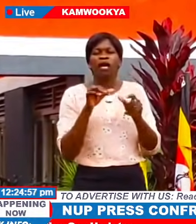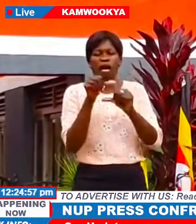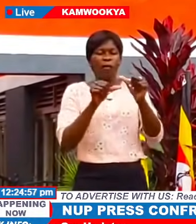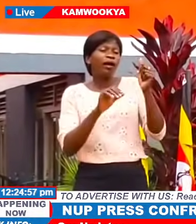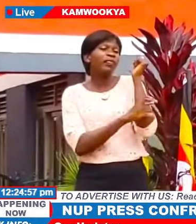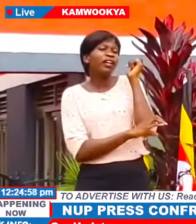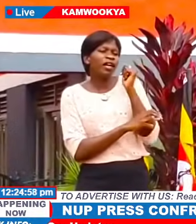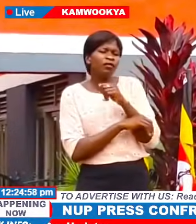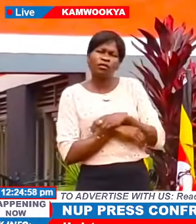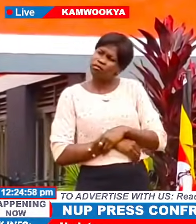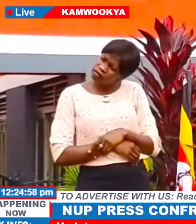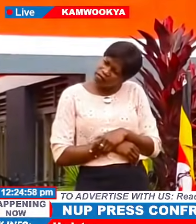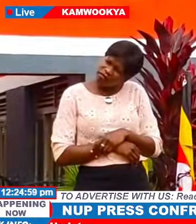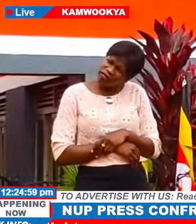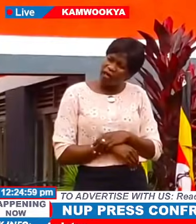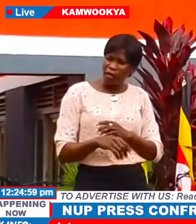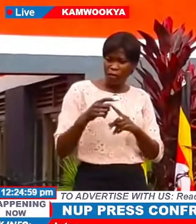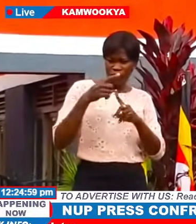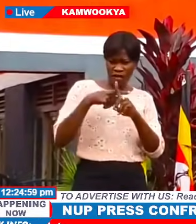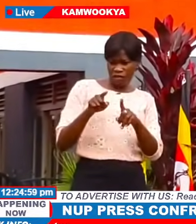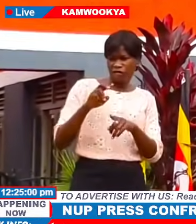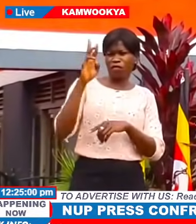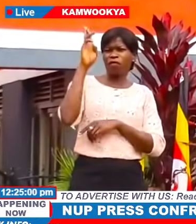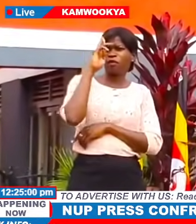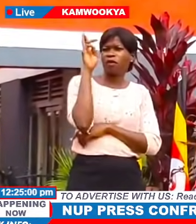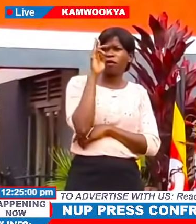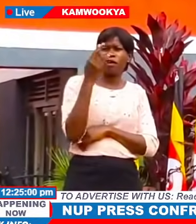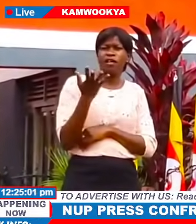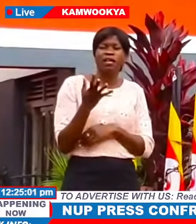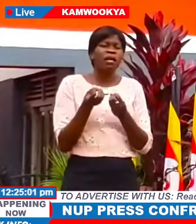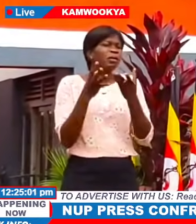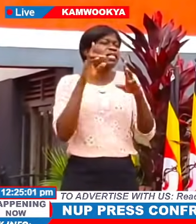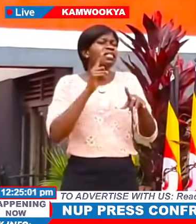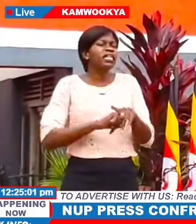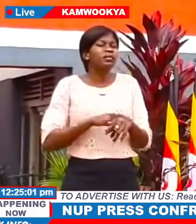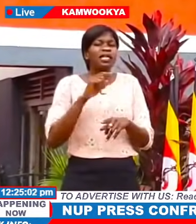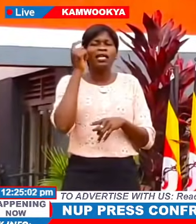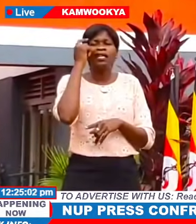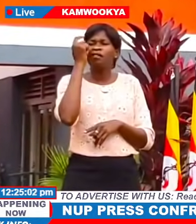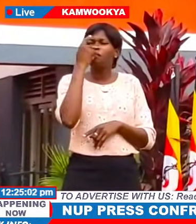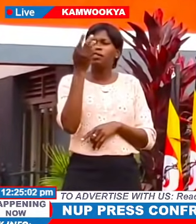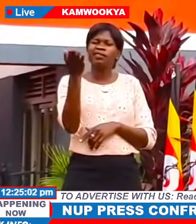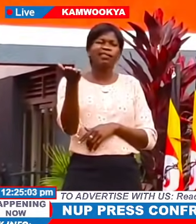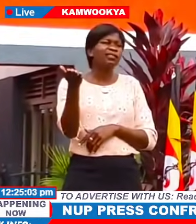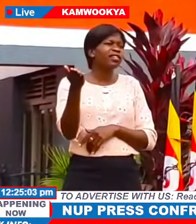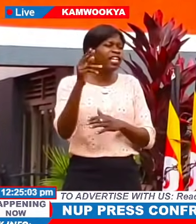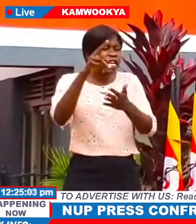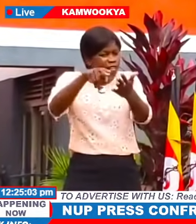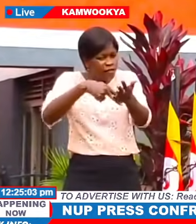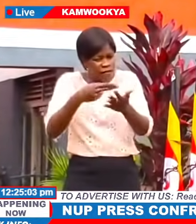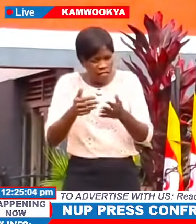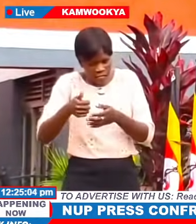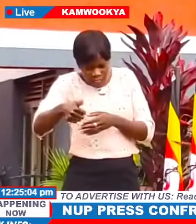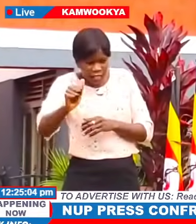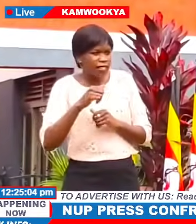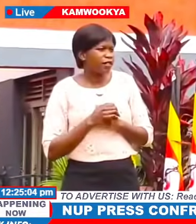forth. But truth be told, many times actually government fails itself.